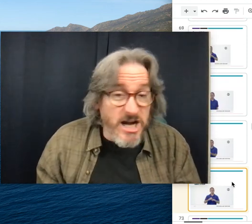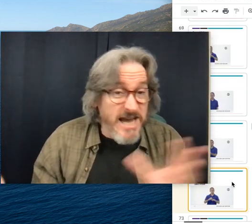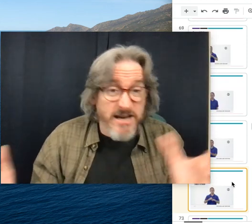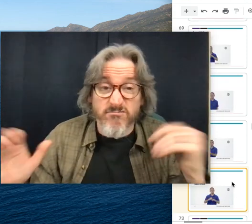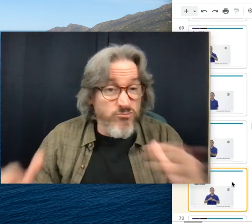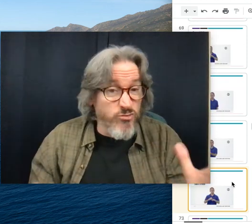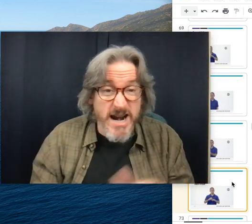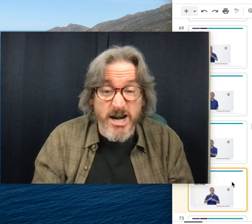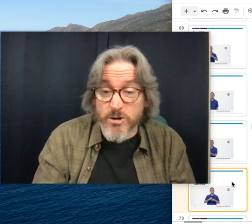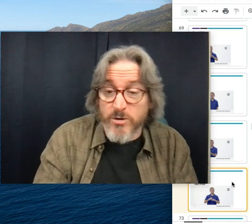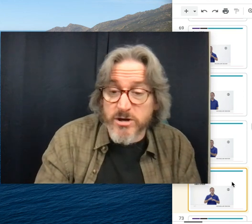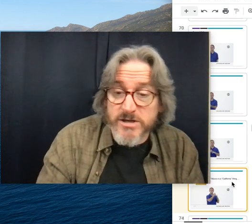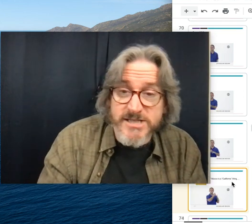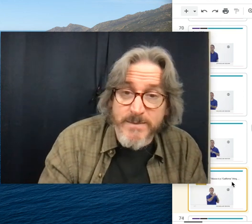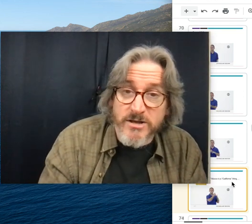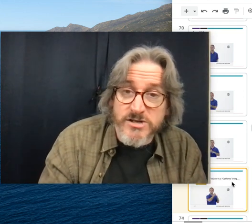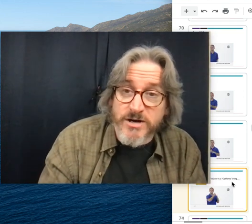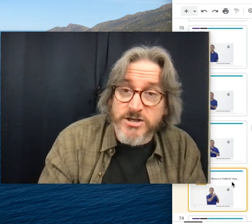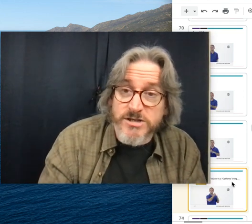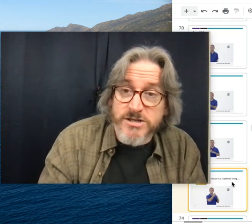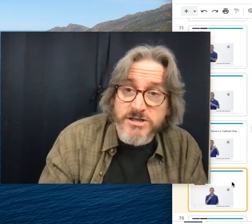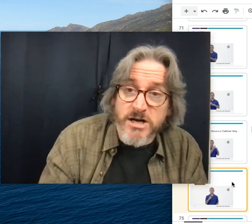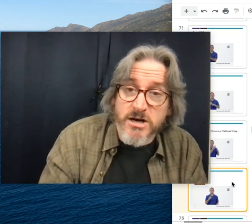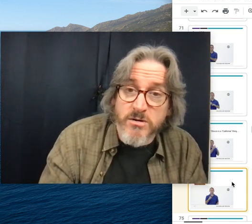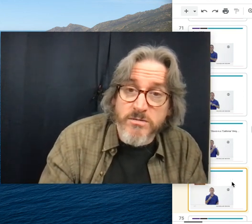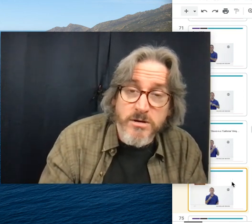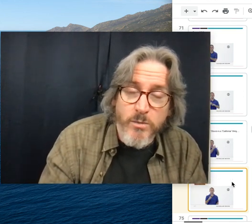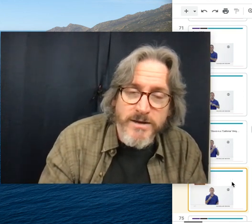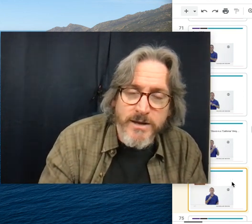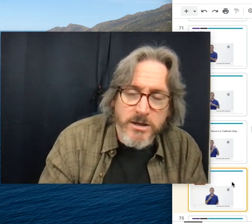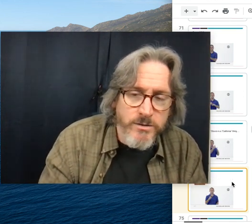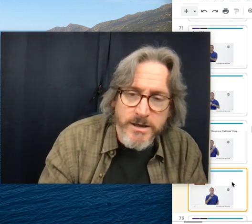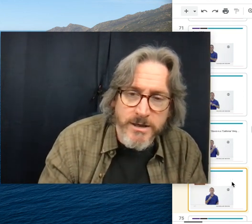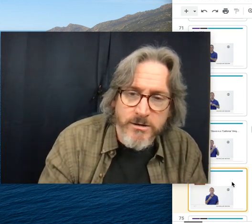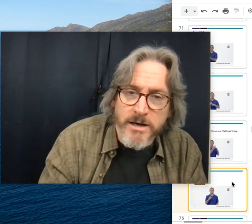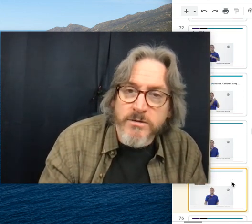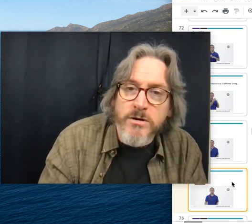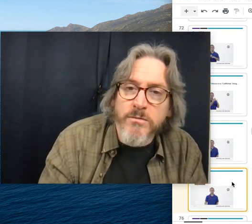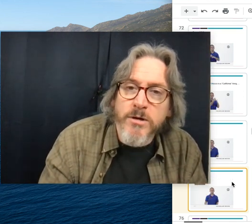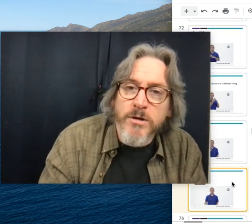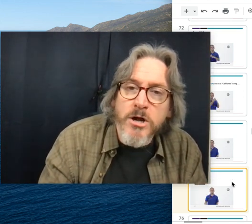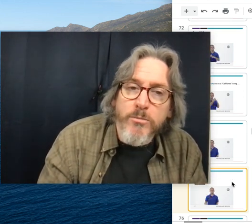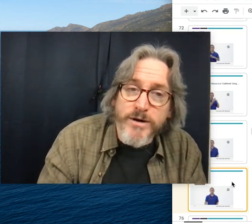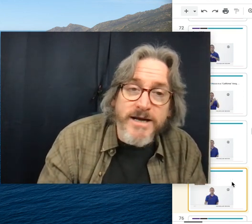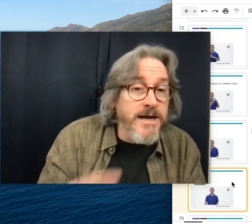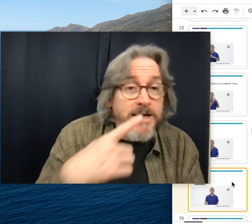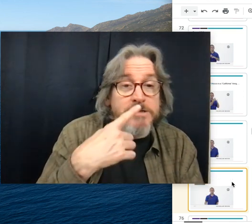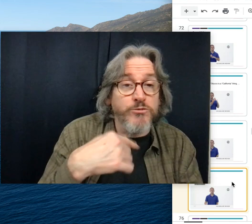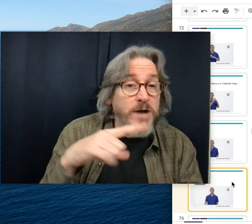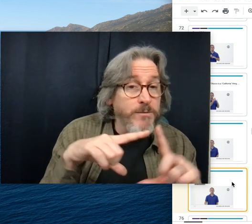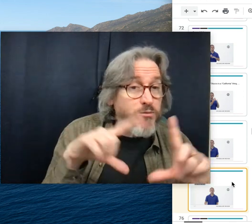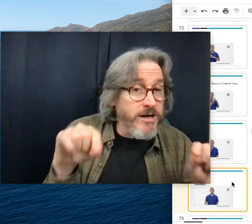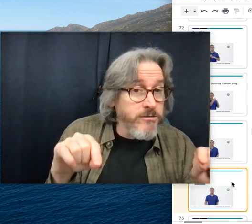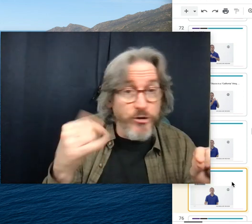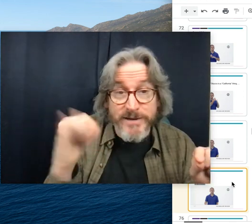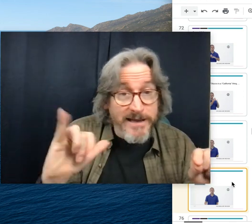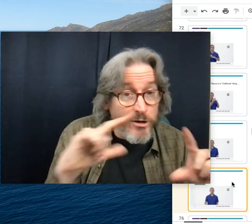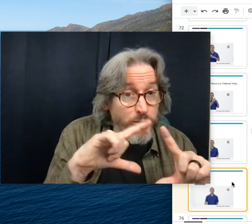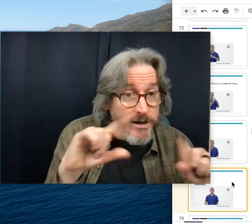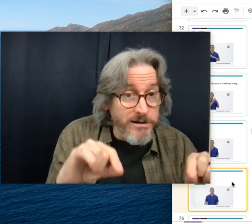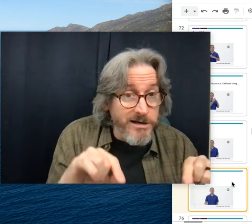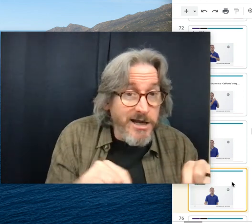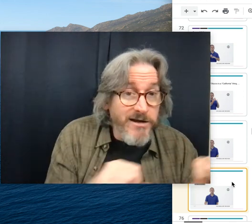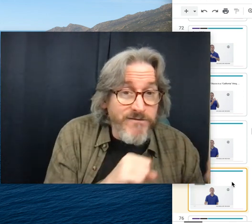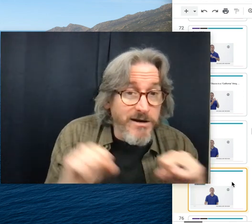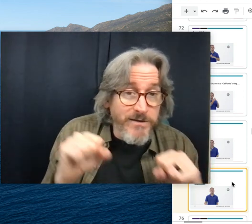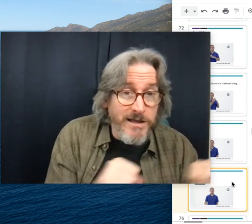and these, again, right out of your book, same illustrations. Stucco, why did I include it in here? I don't know. Brick, and it's red brick, could be yellow